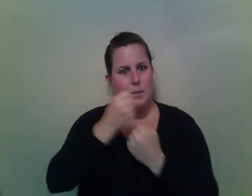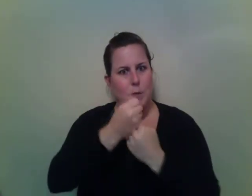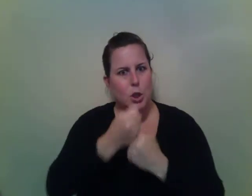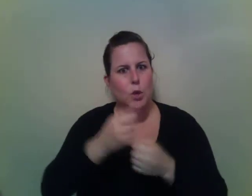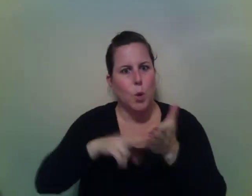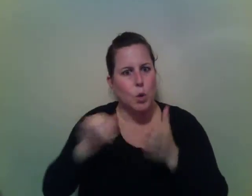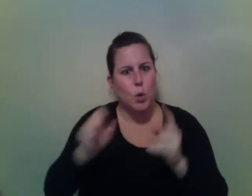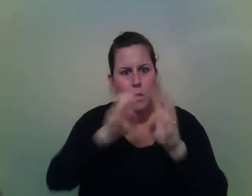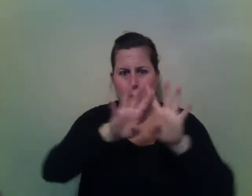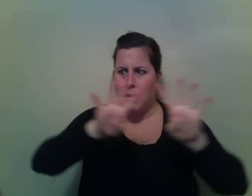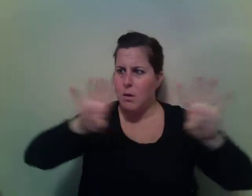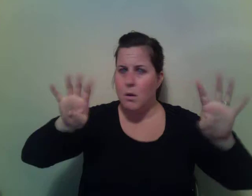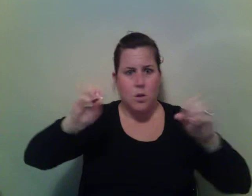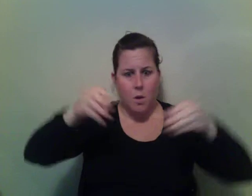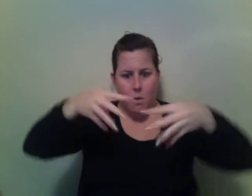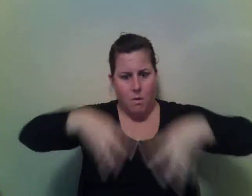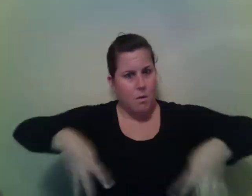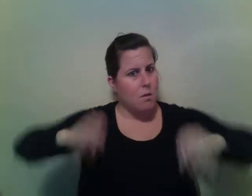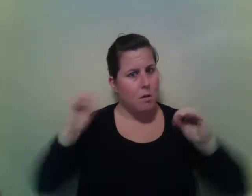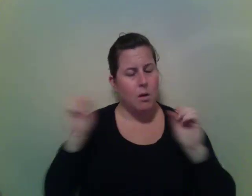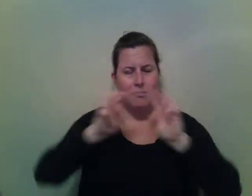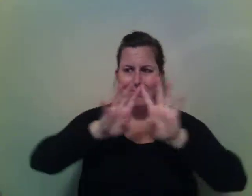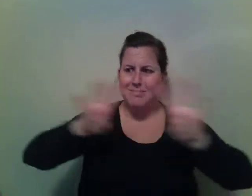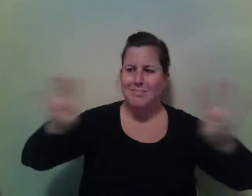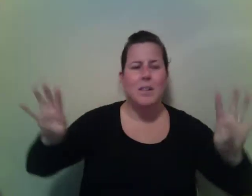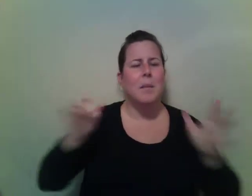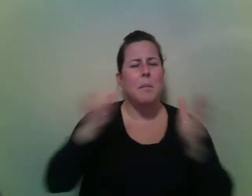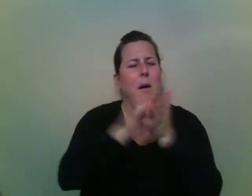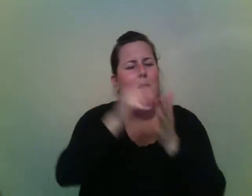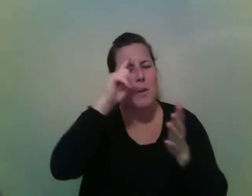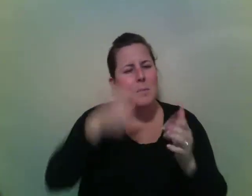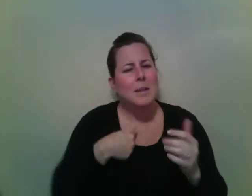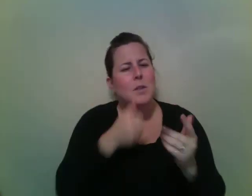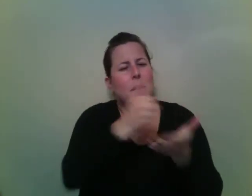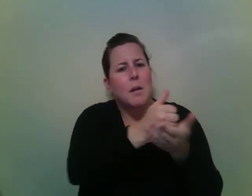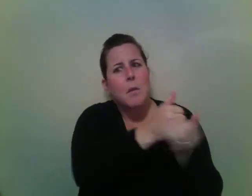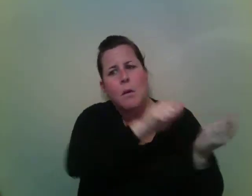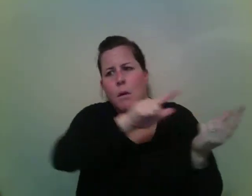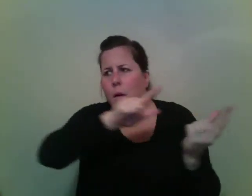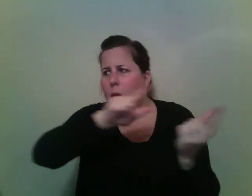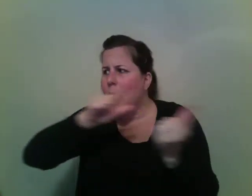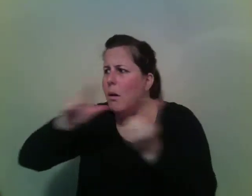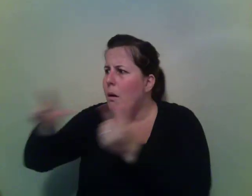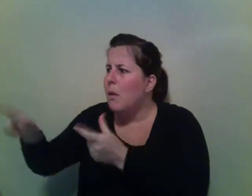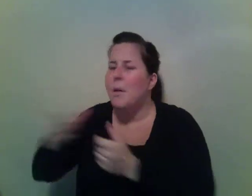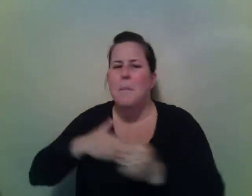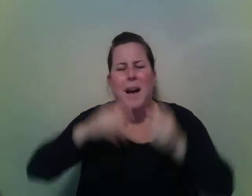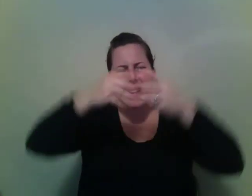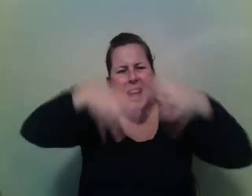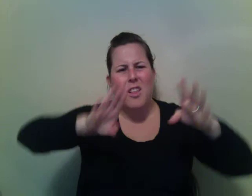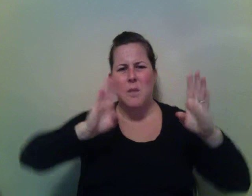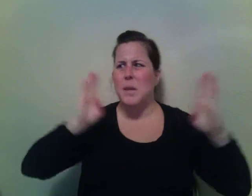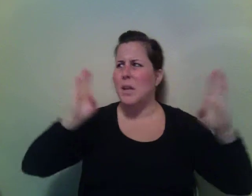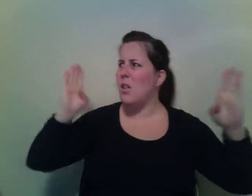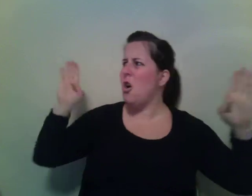way that I could effectively lead each one of them. My downline would be way too wide, and it would be a big stressor